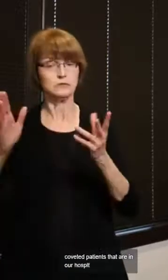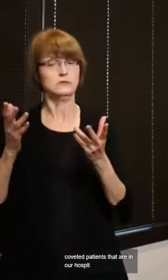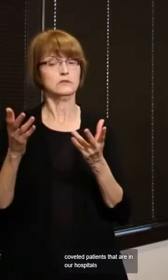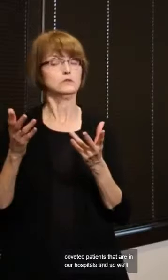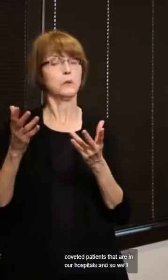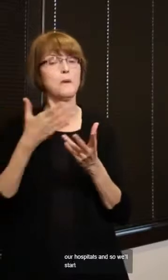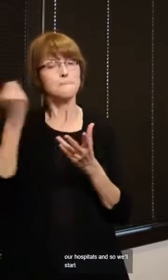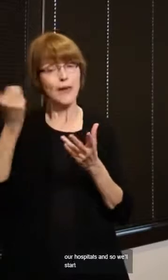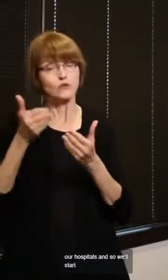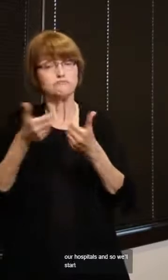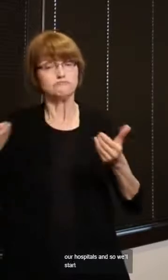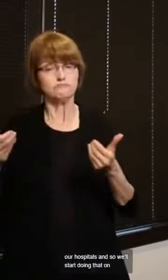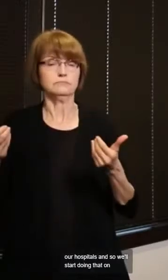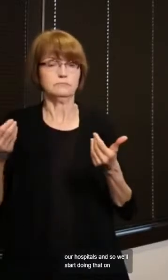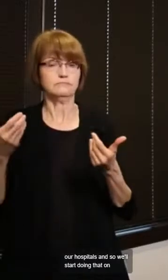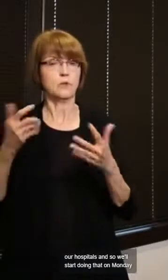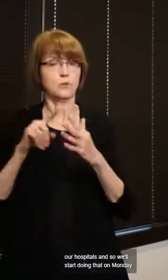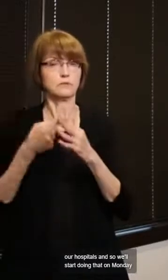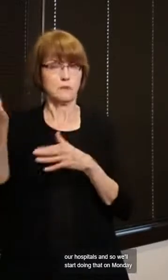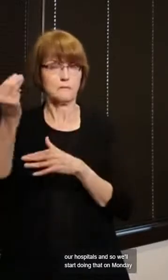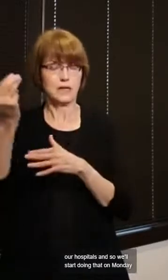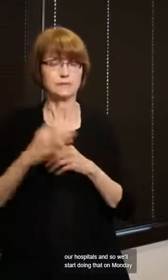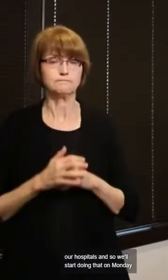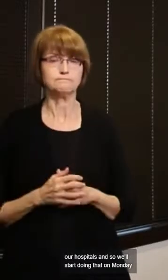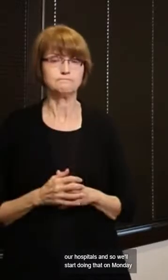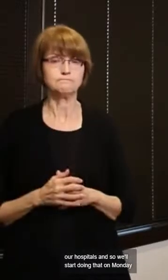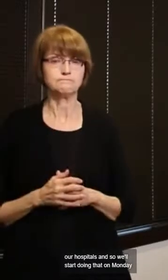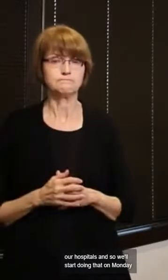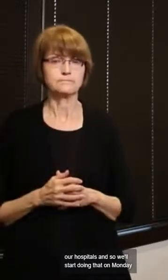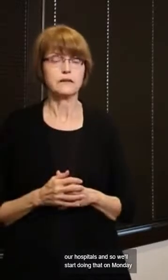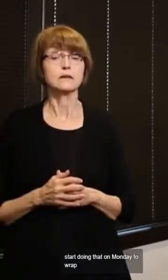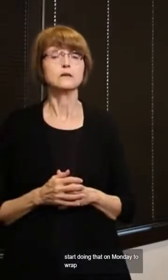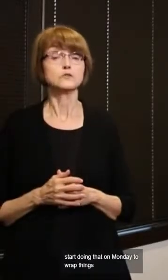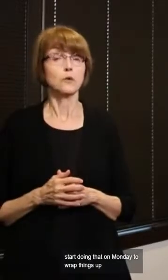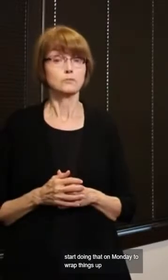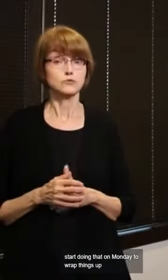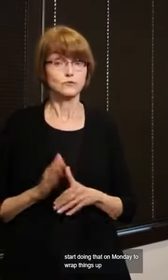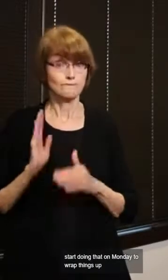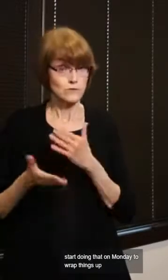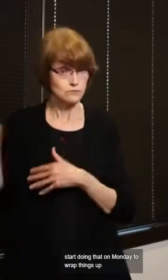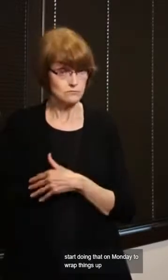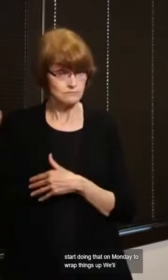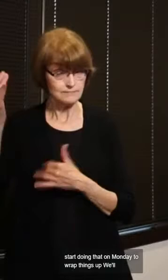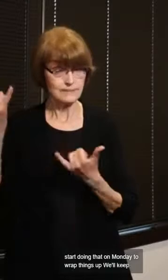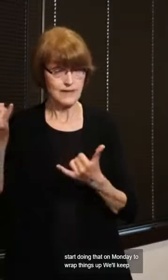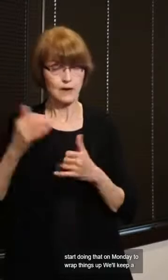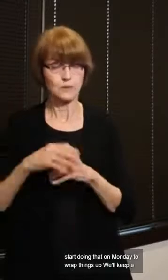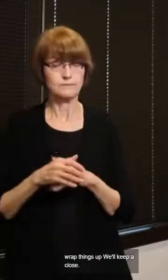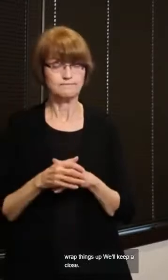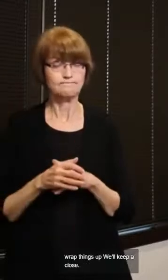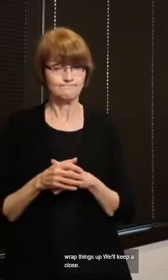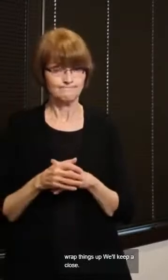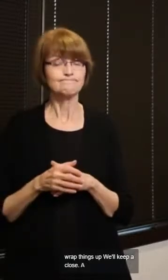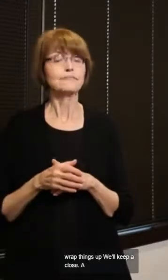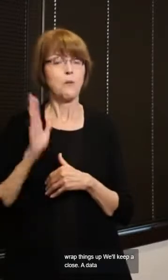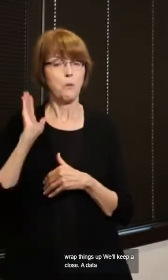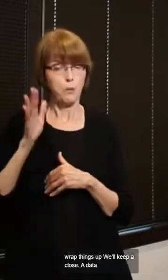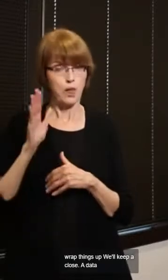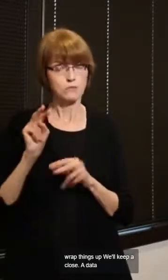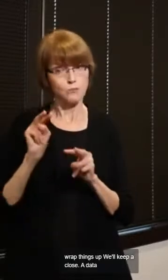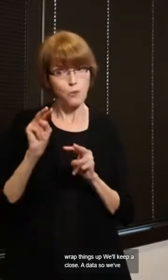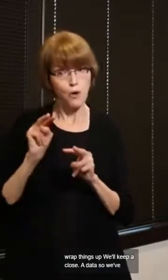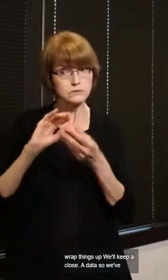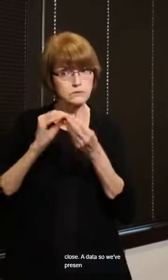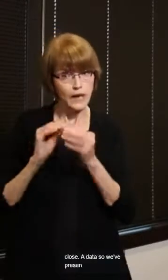And so we'll start doing that on Monday. To wrap things up, we'll keep a close eye on the data. So